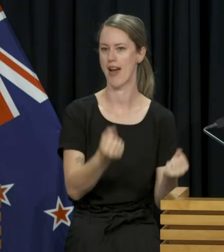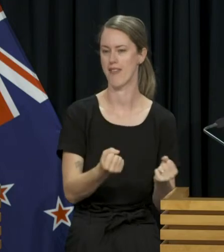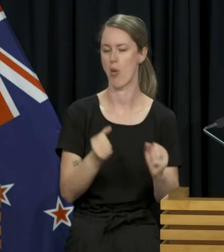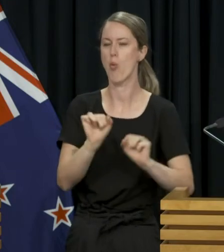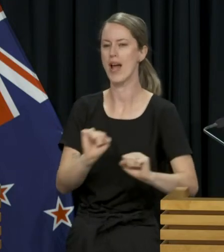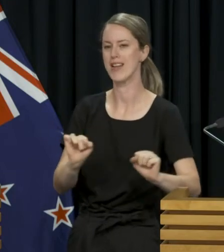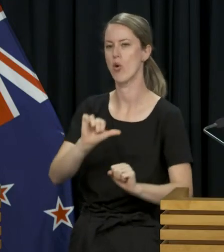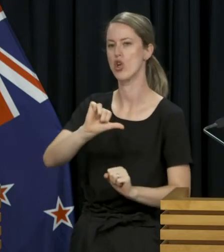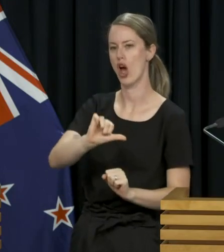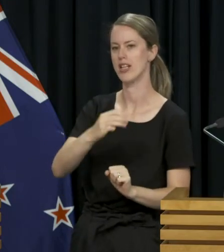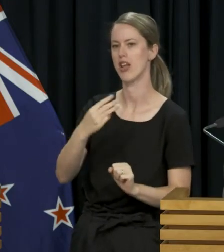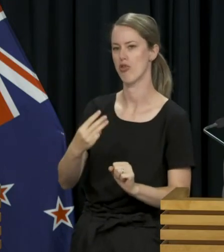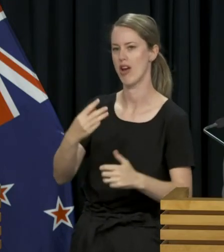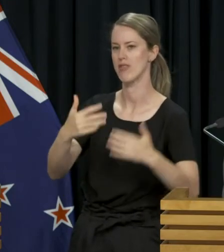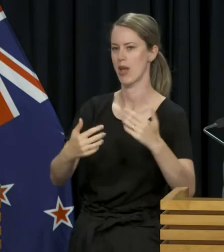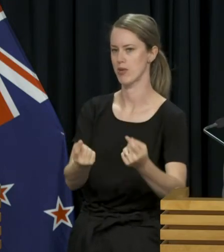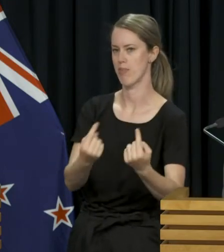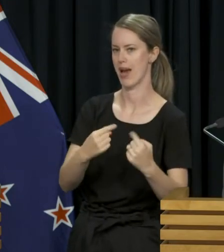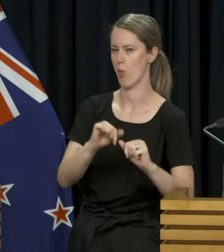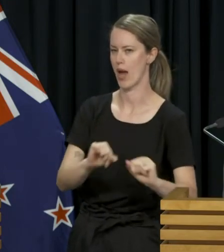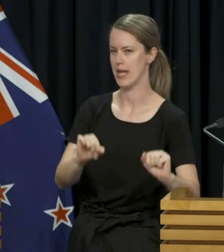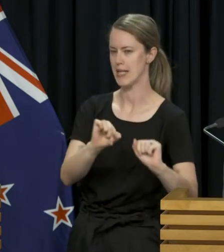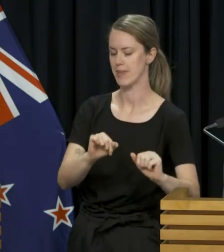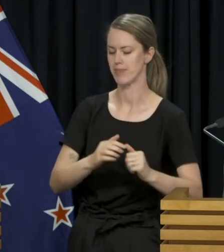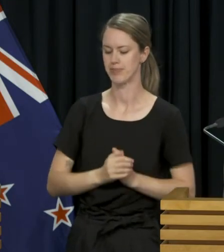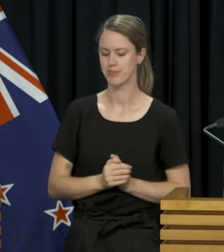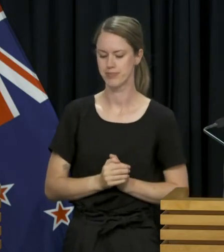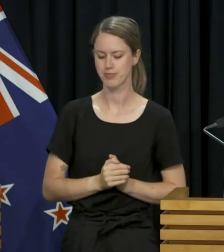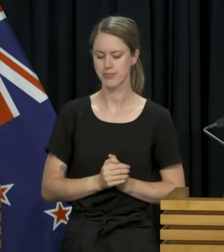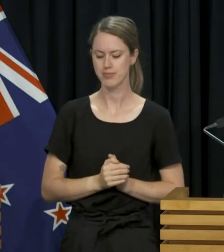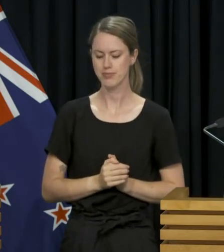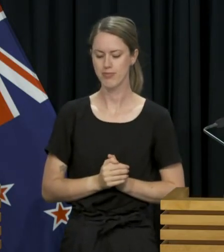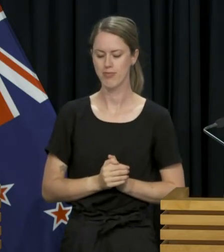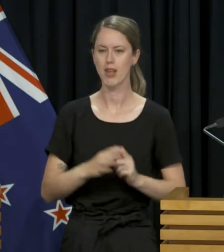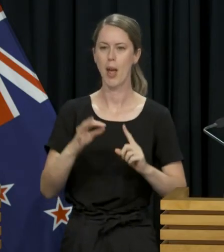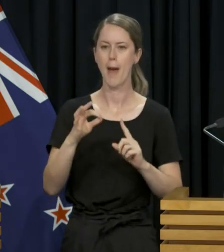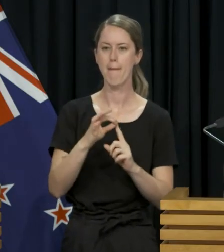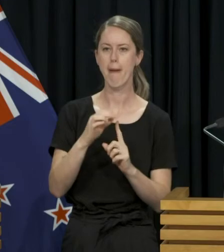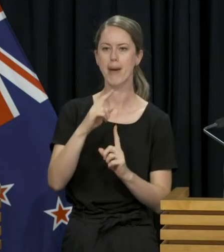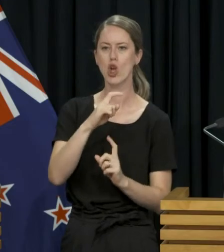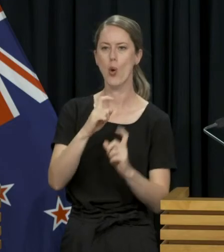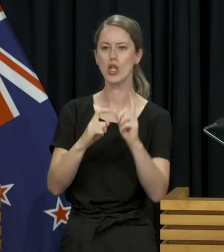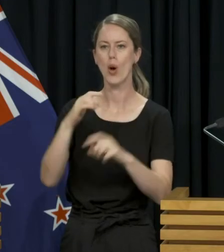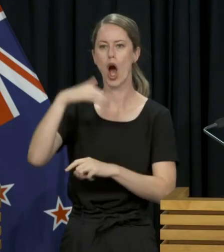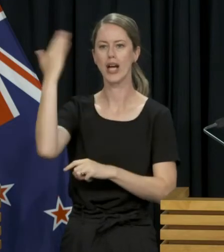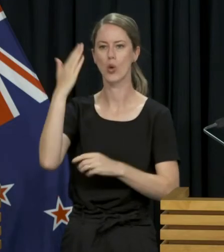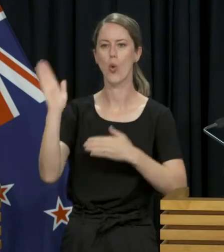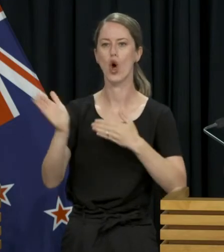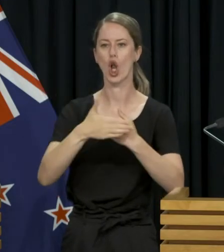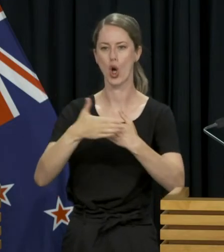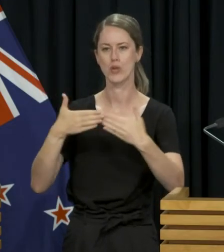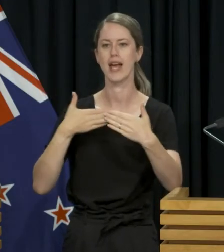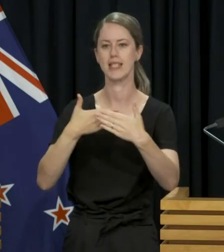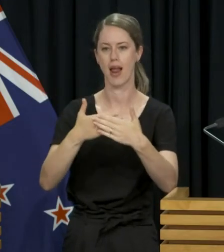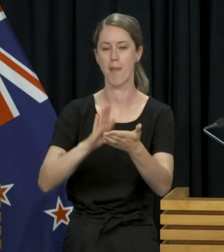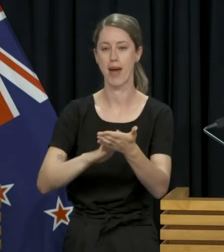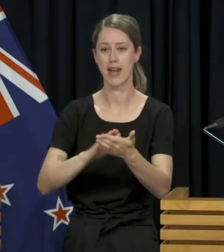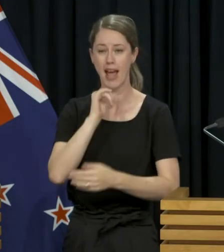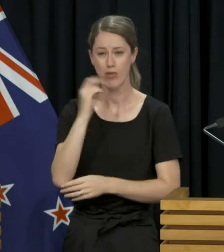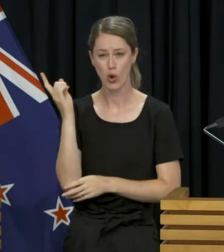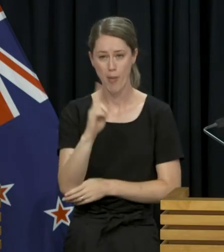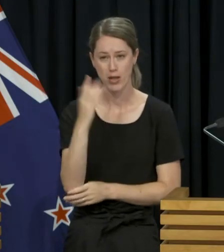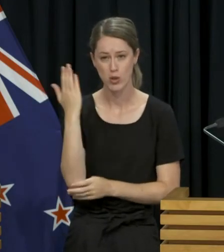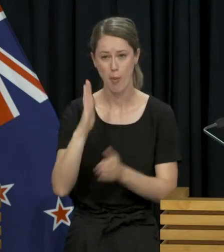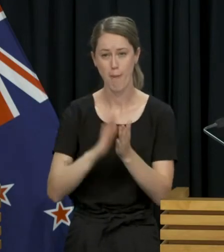are pending. A reminder that Papatoetoe High School will be closed until Monday, and anyone returning on Monday needs